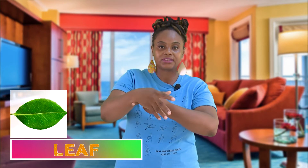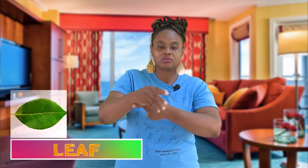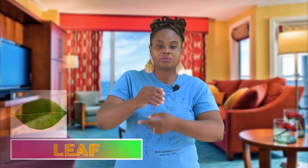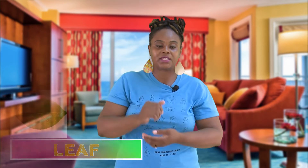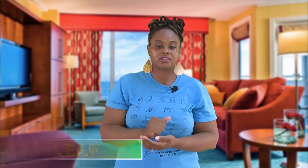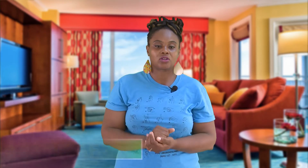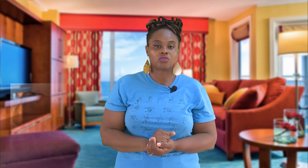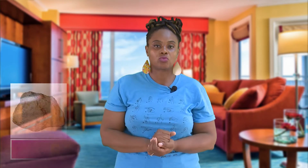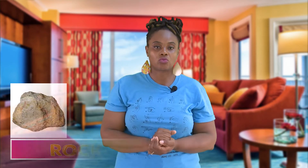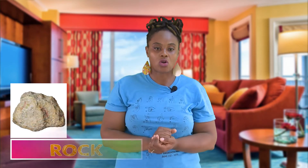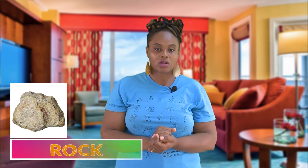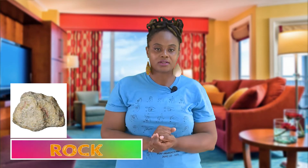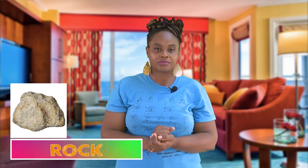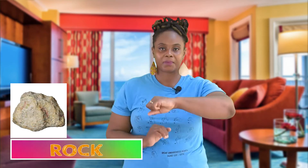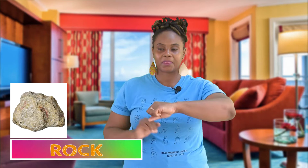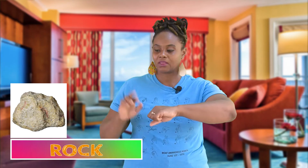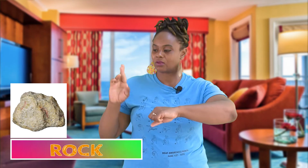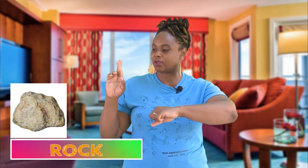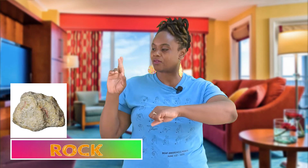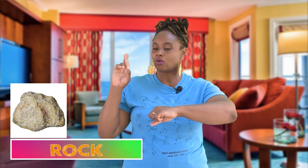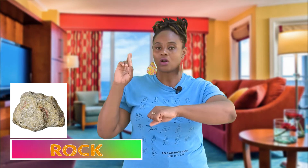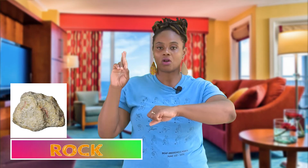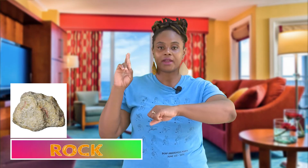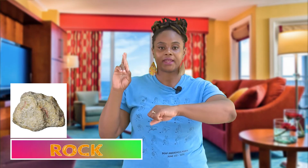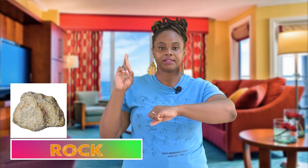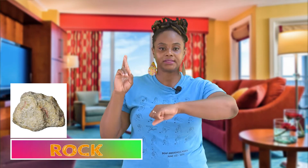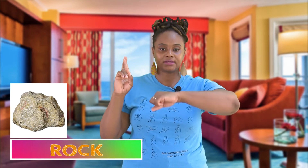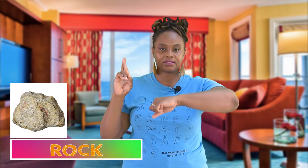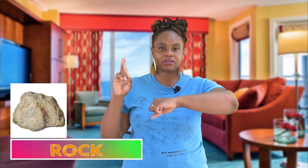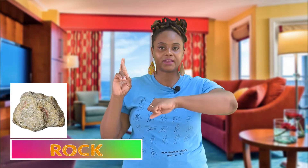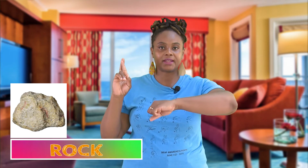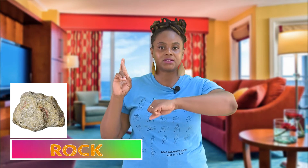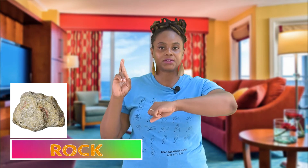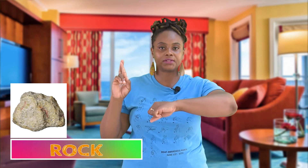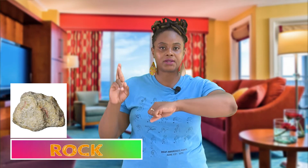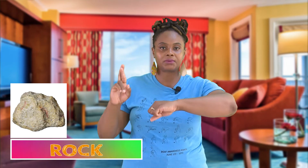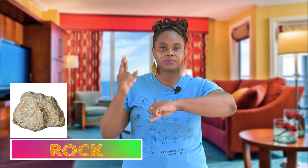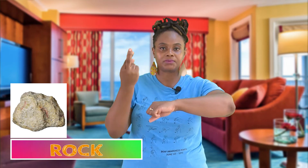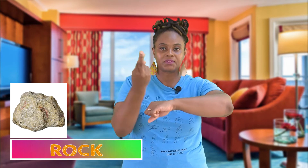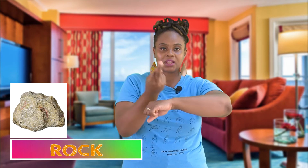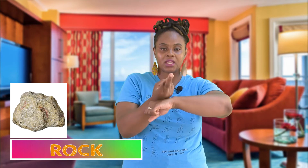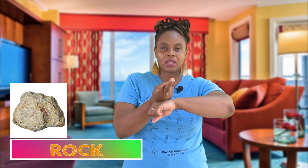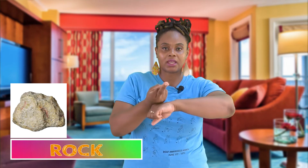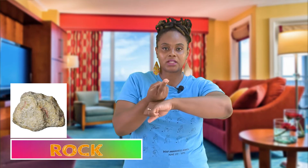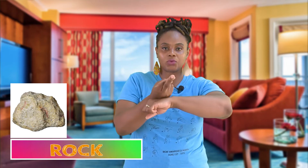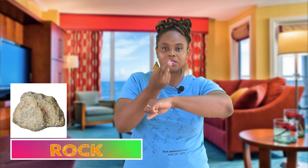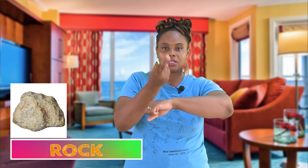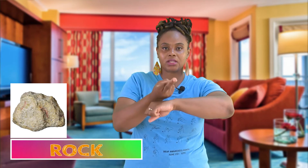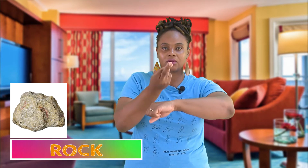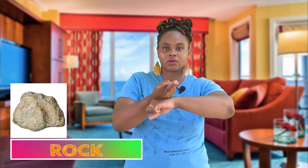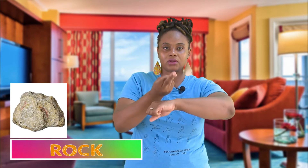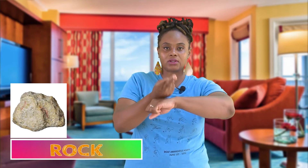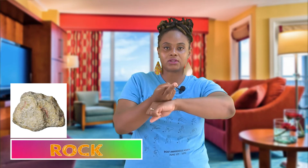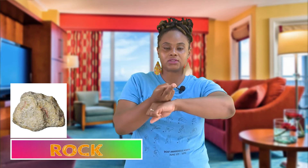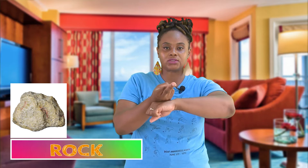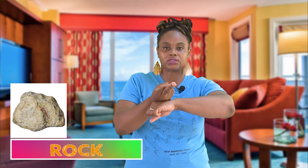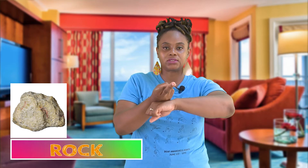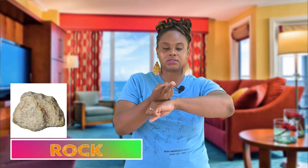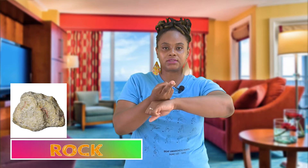Next would be that of rock. We have our R hand, the other hand turned down, and we are going to